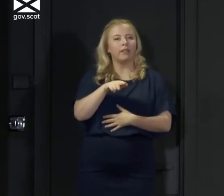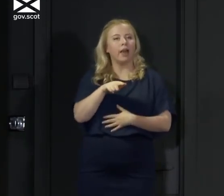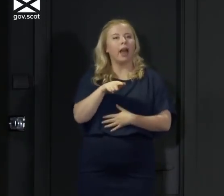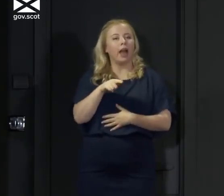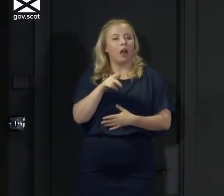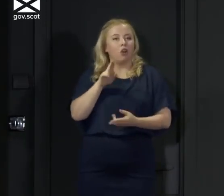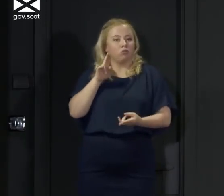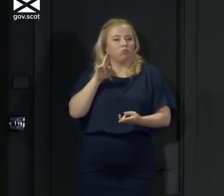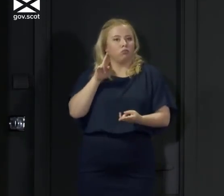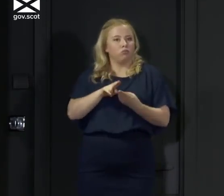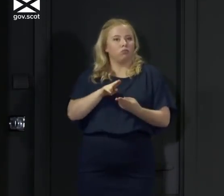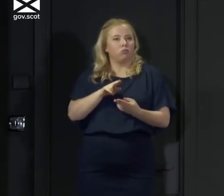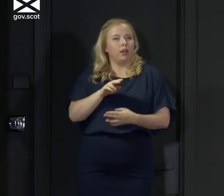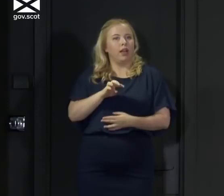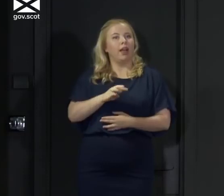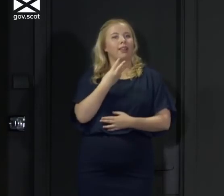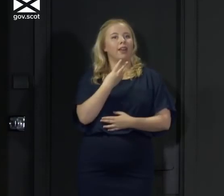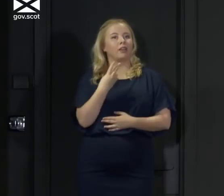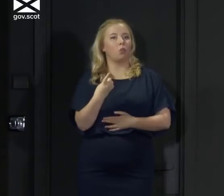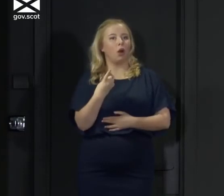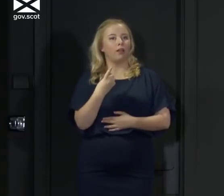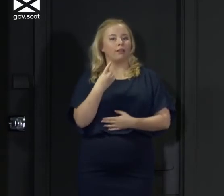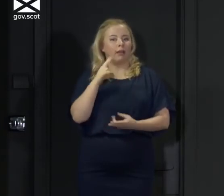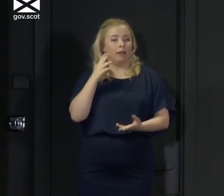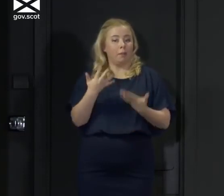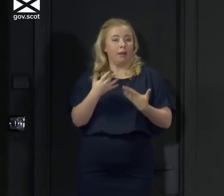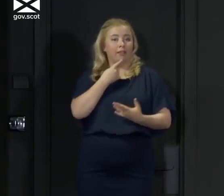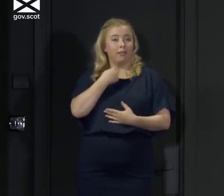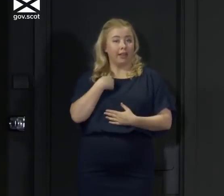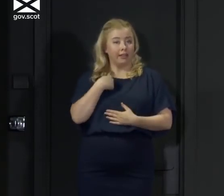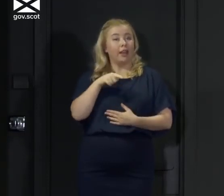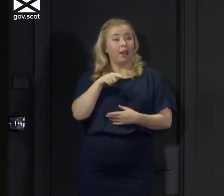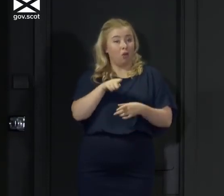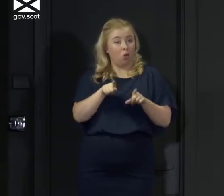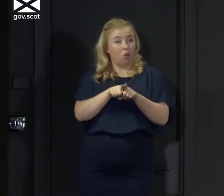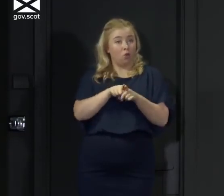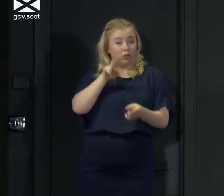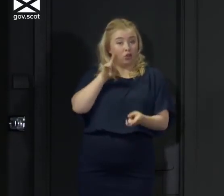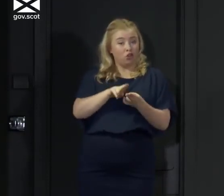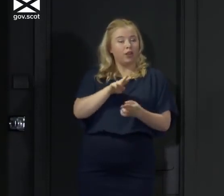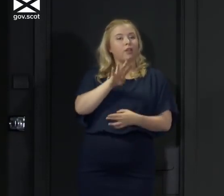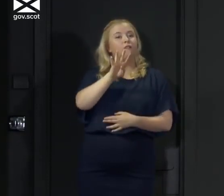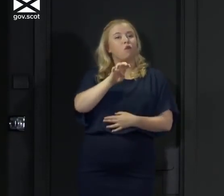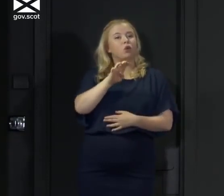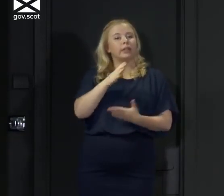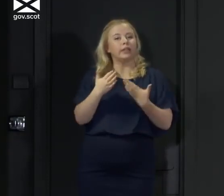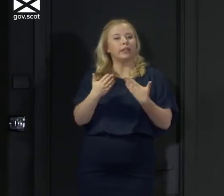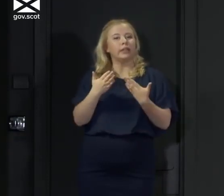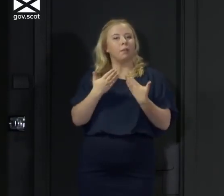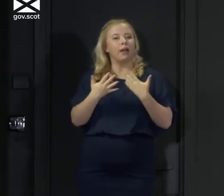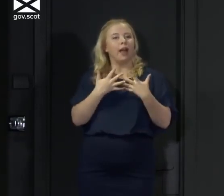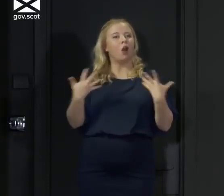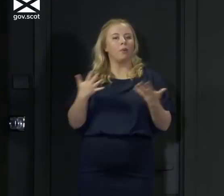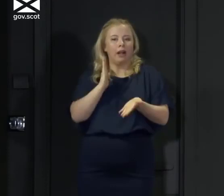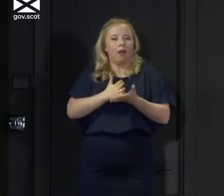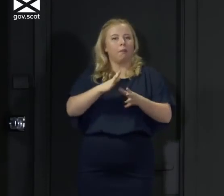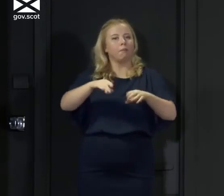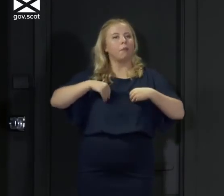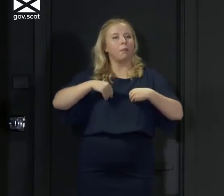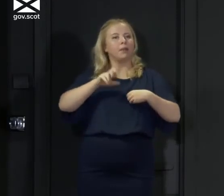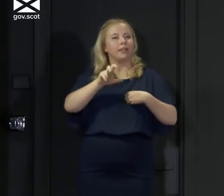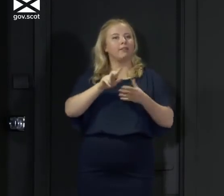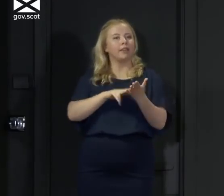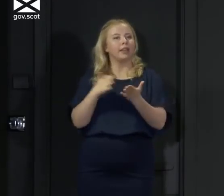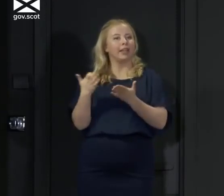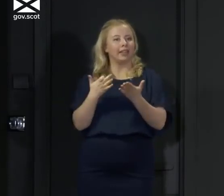total decrease of 31 from yesterday, including a decrease of 14 in the number of confirmed cases currently in